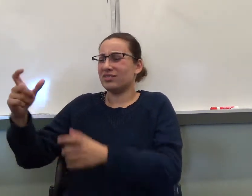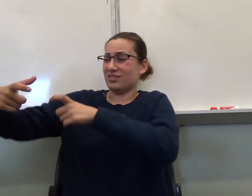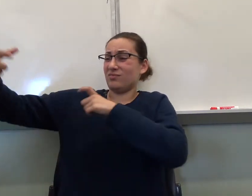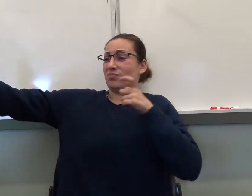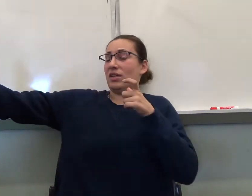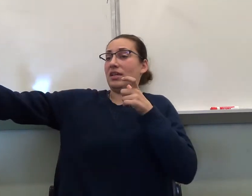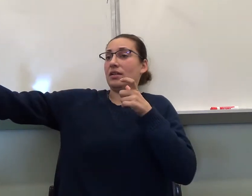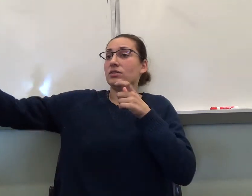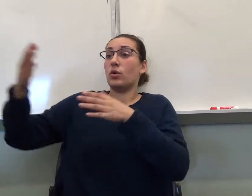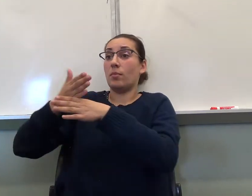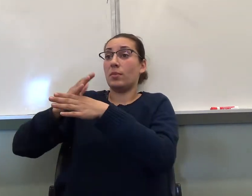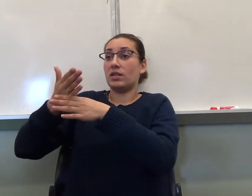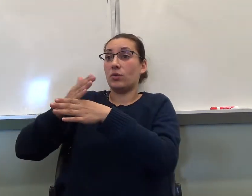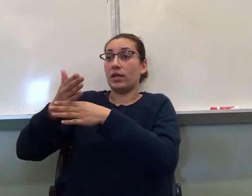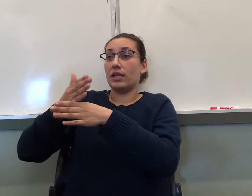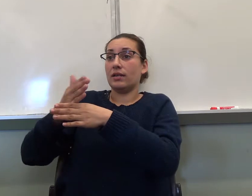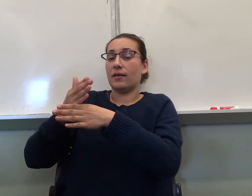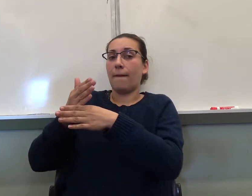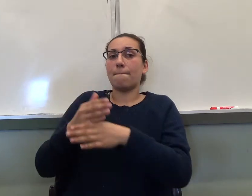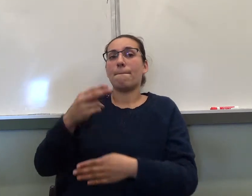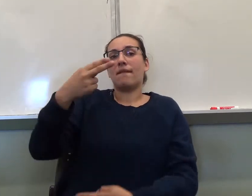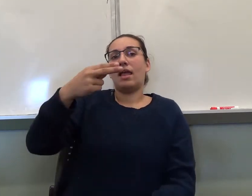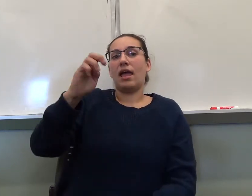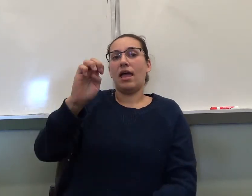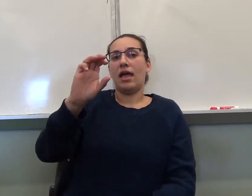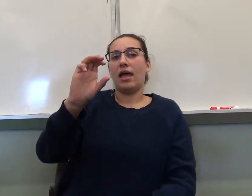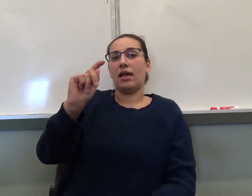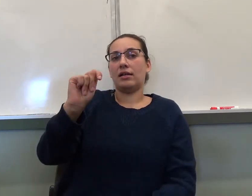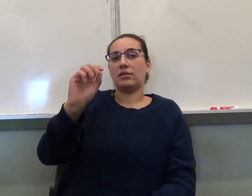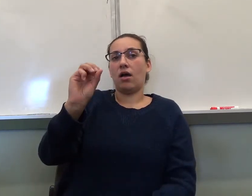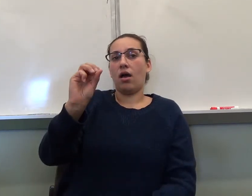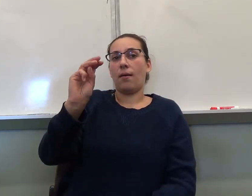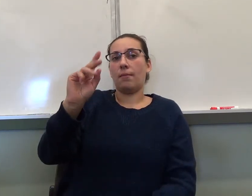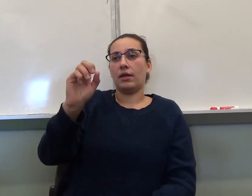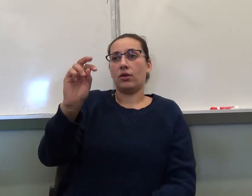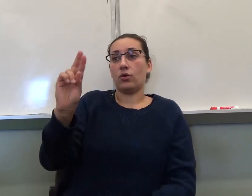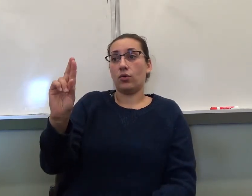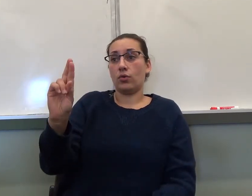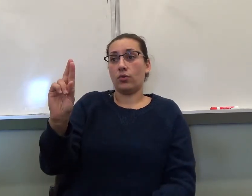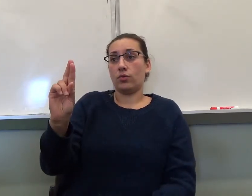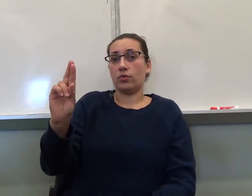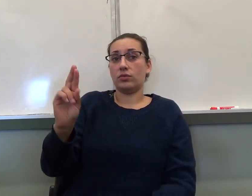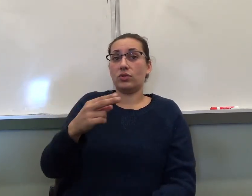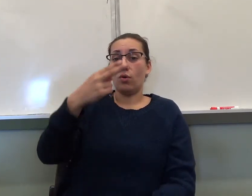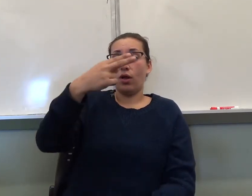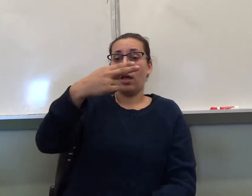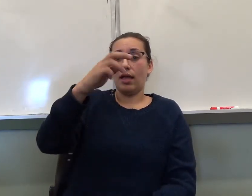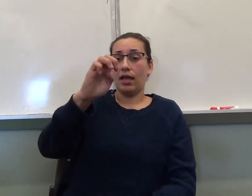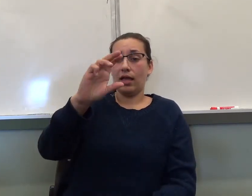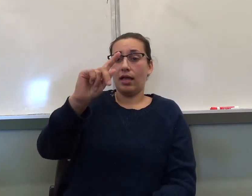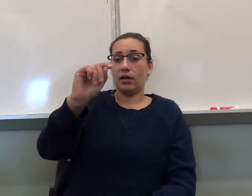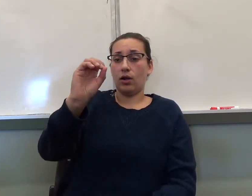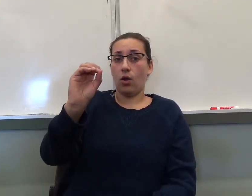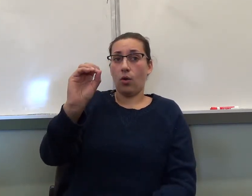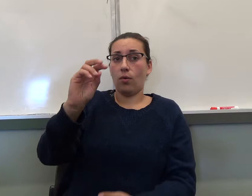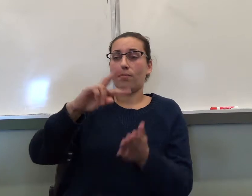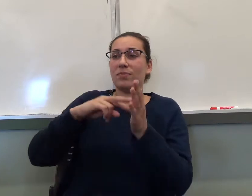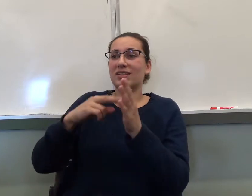So that, notice, is 1/10 of 1,000, isn't it? So the difference there between the two measurements, the